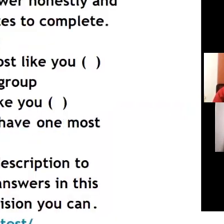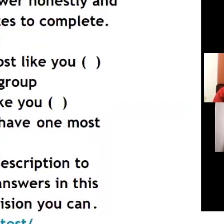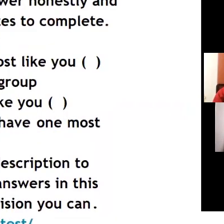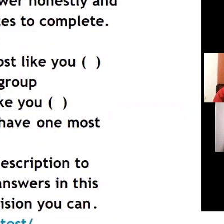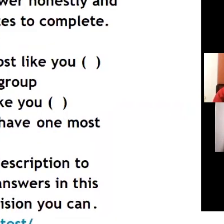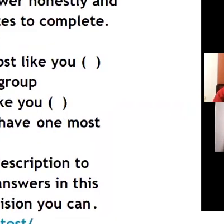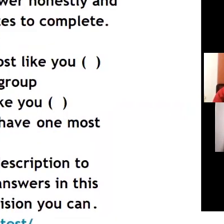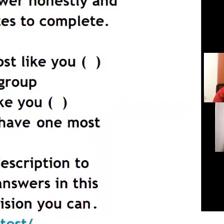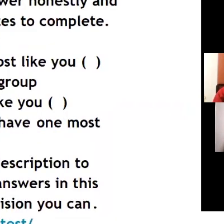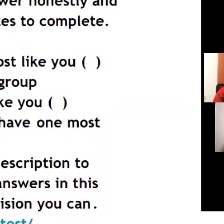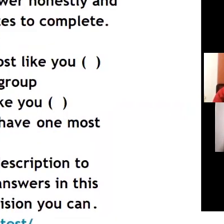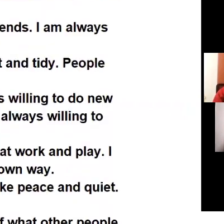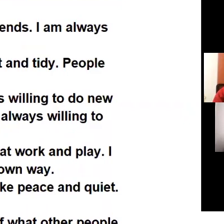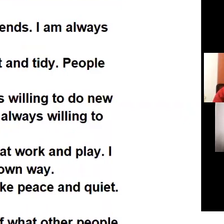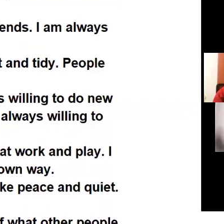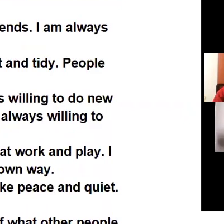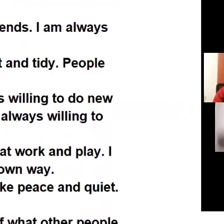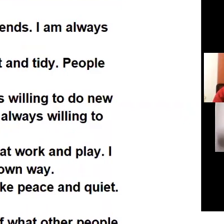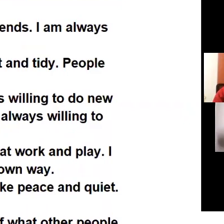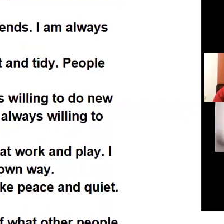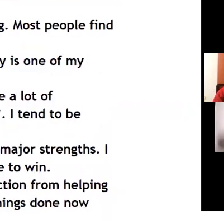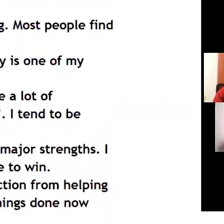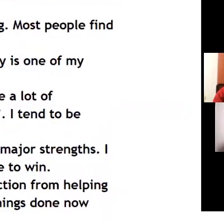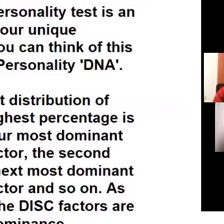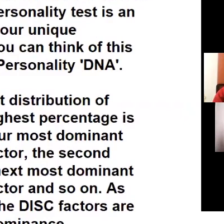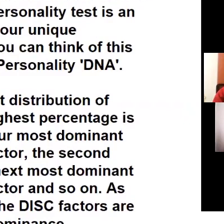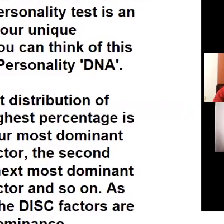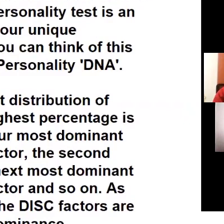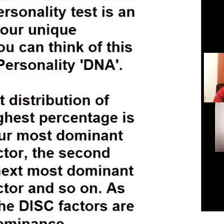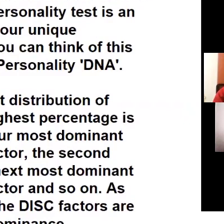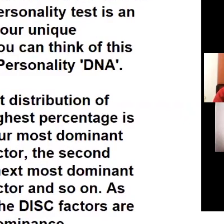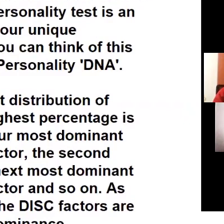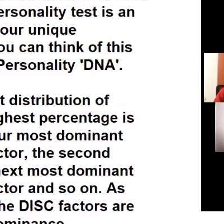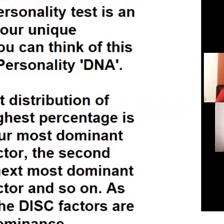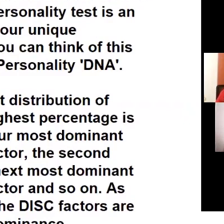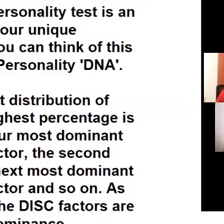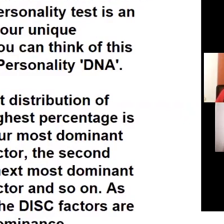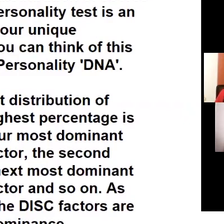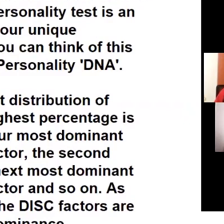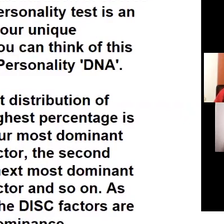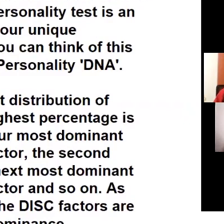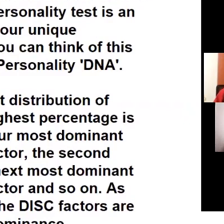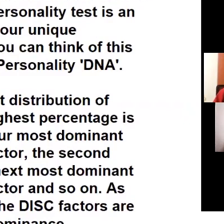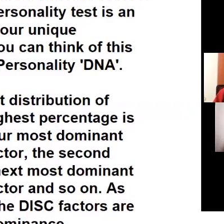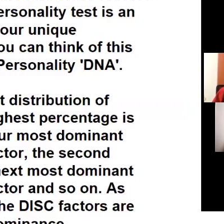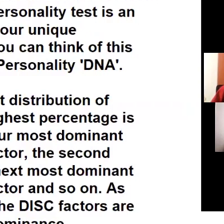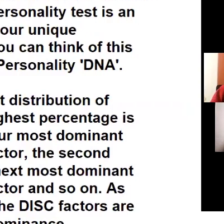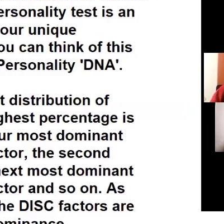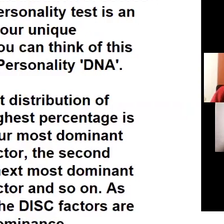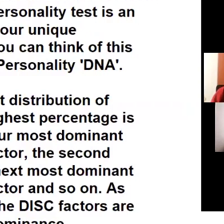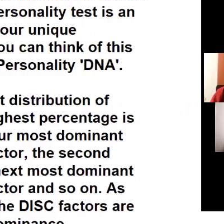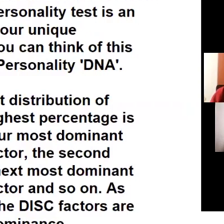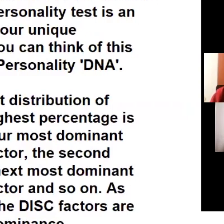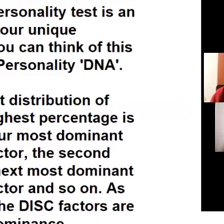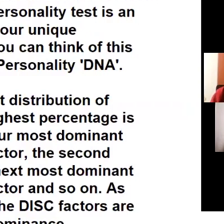There's a profile called the DISC profile, which is alongside other tests. So this is